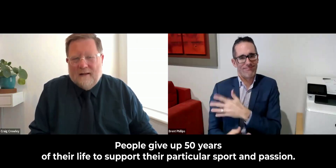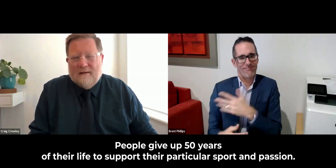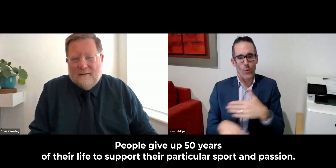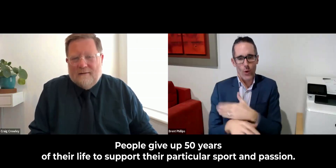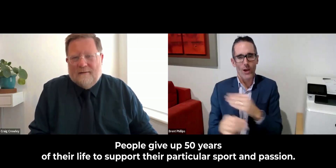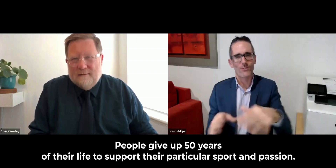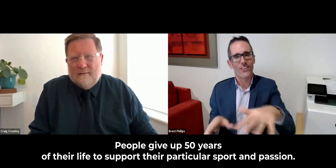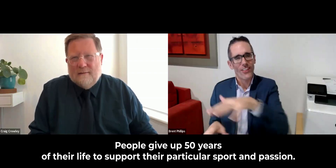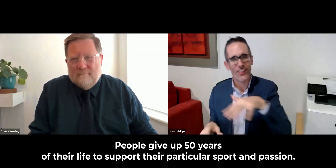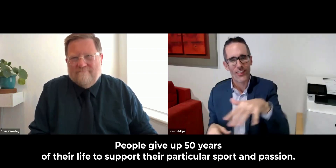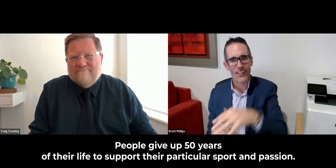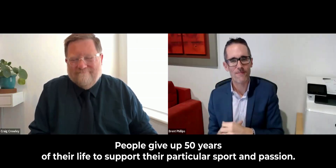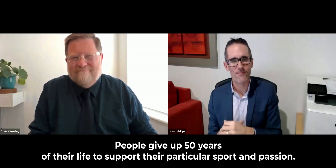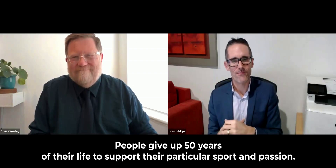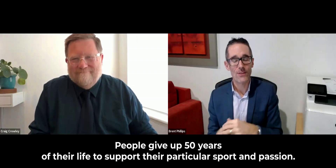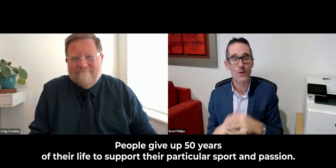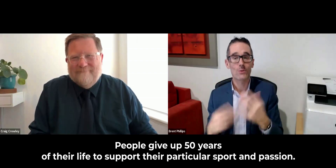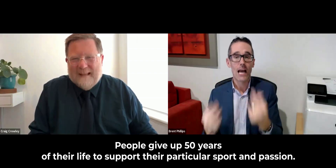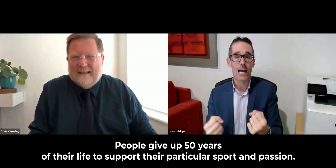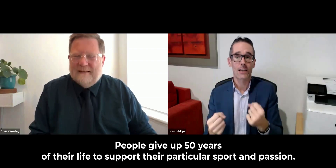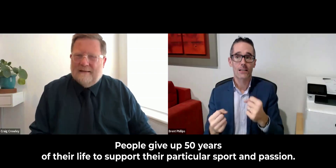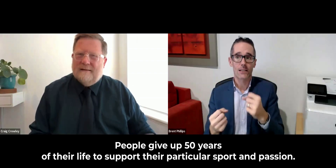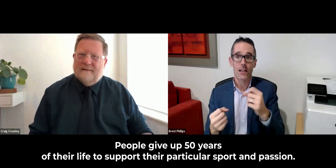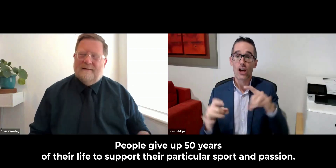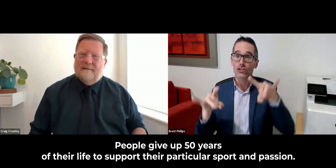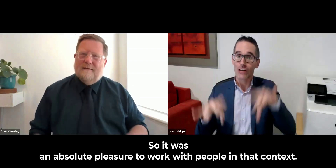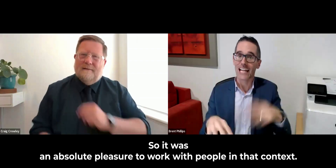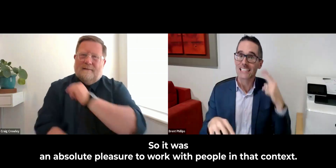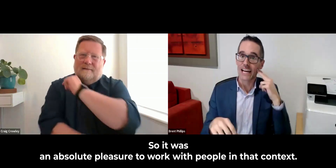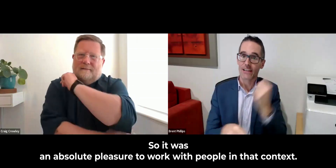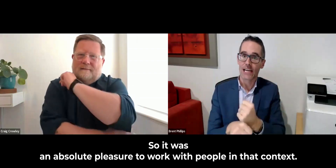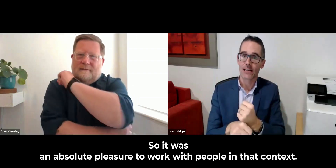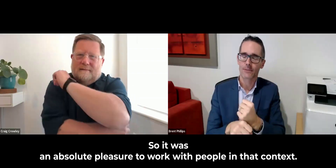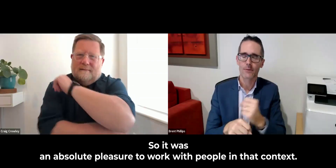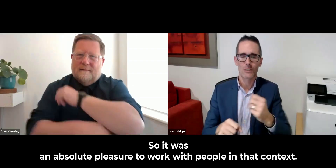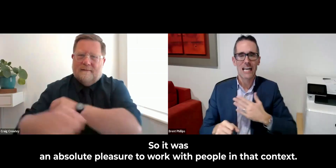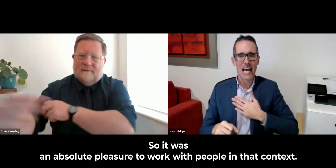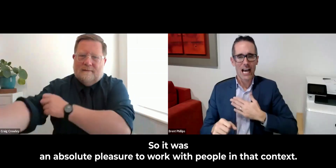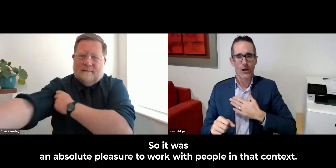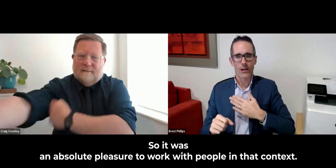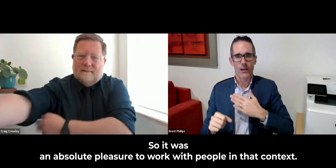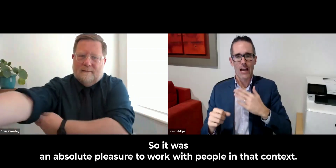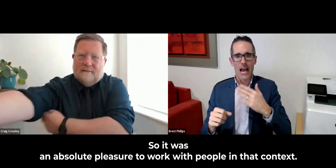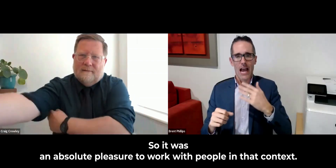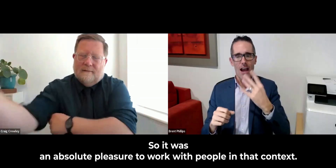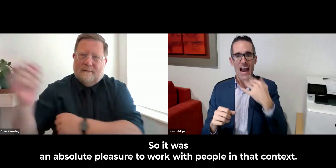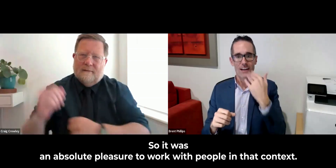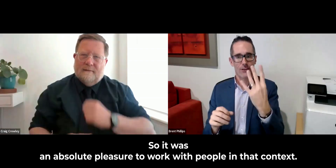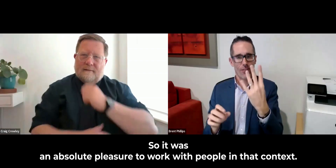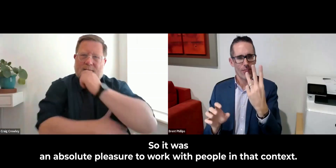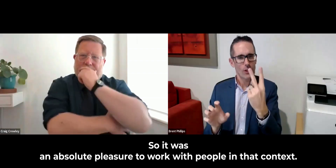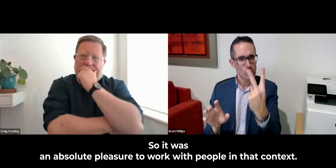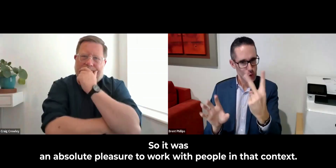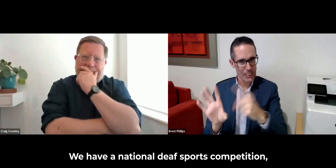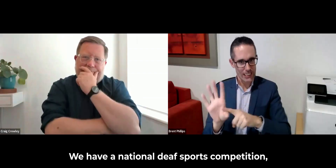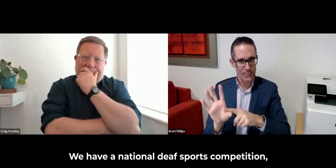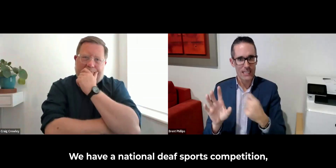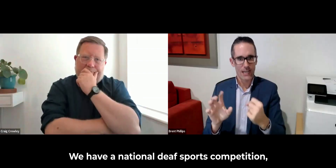life to support their particular sport and passion. So it was an absolute pleasure to work with people in that context. We